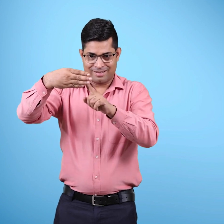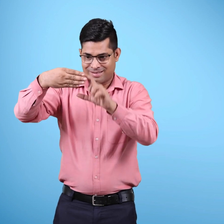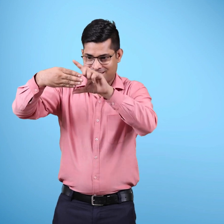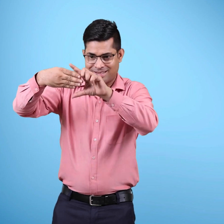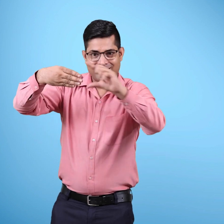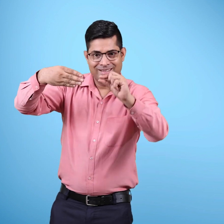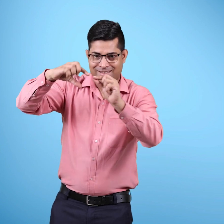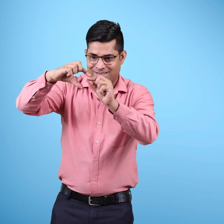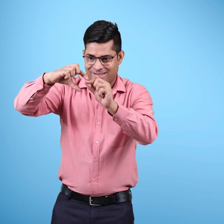The part of leaf